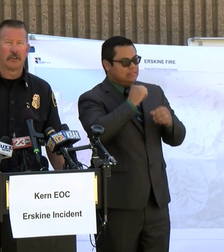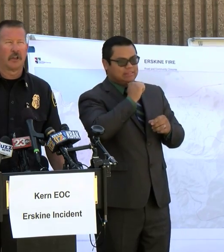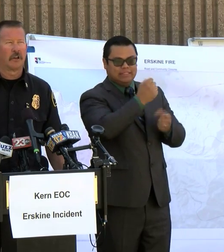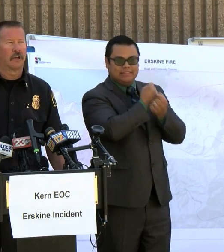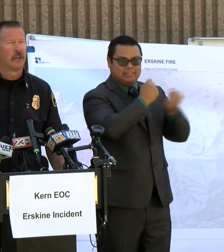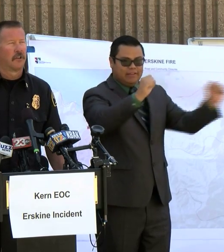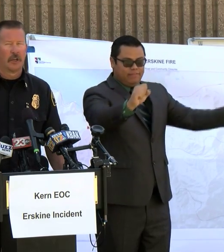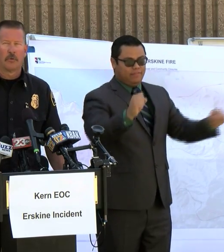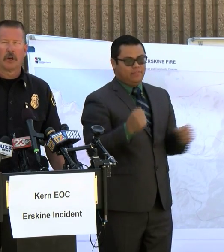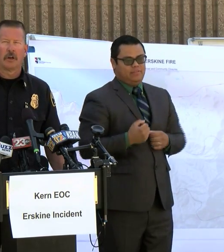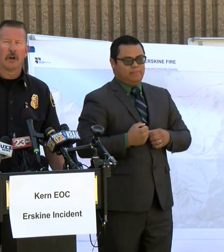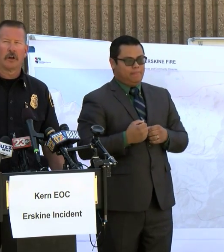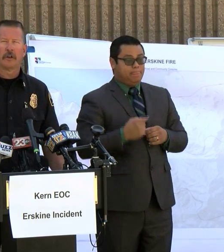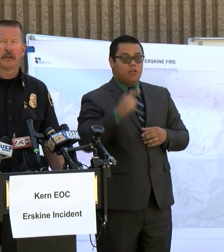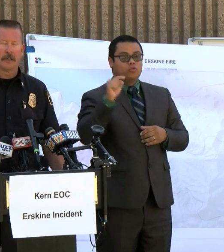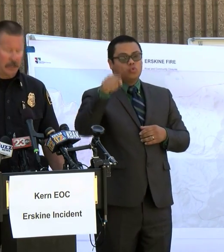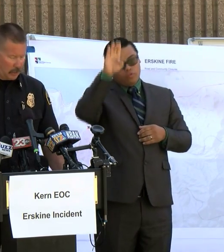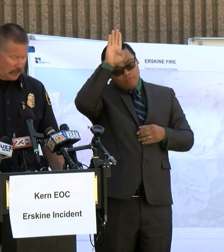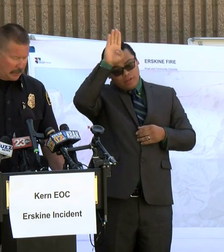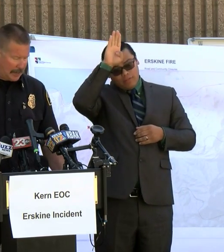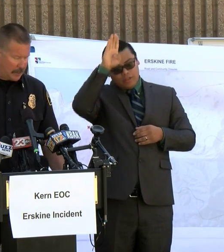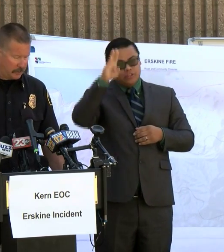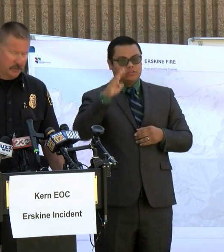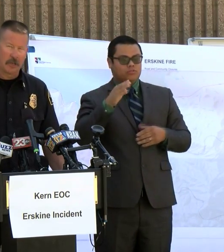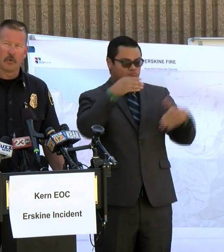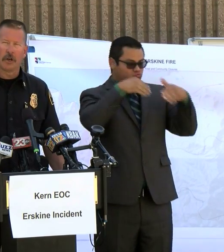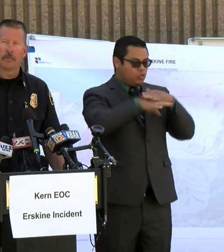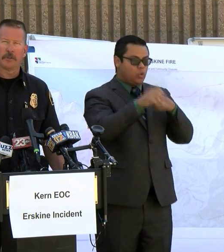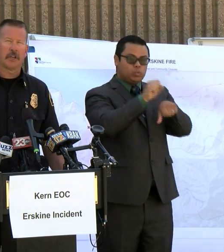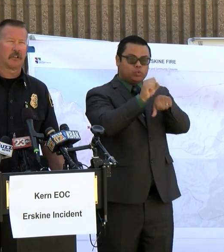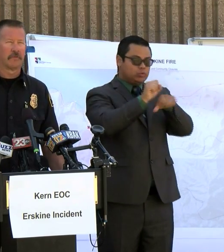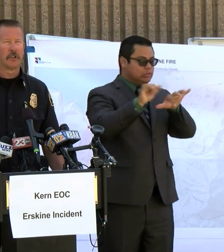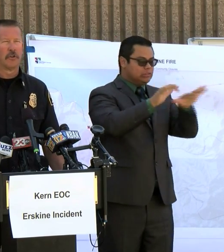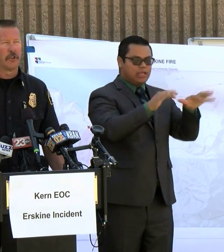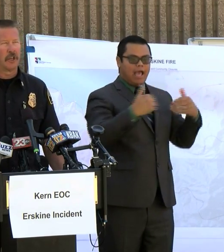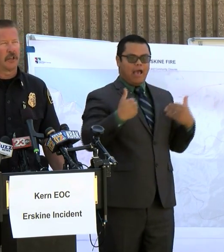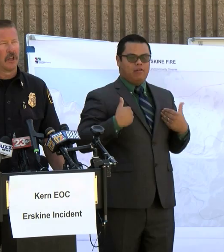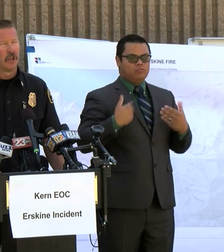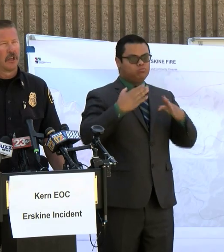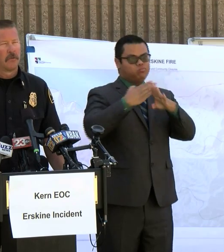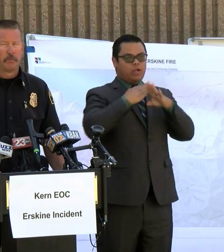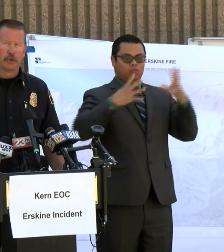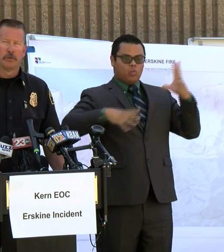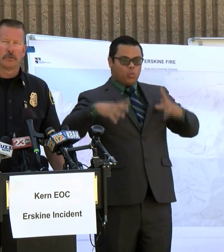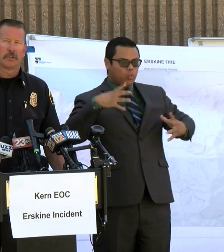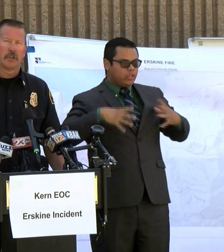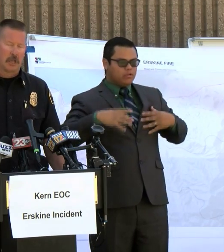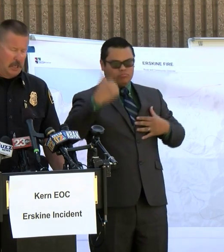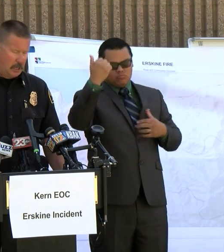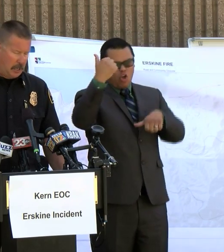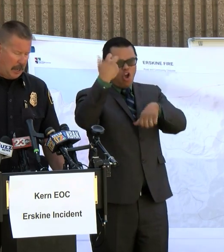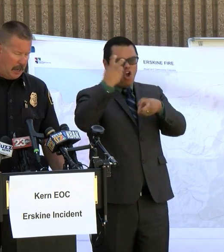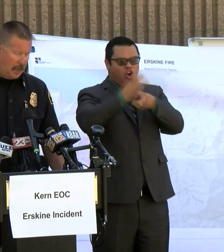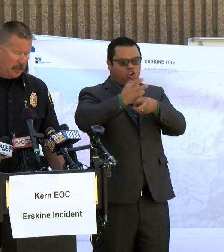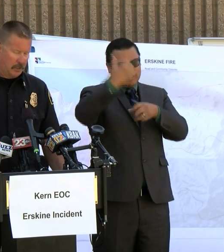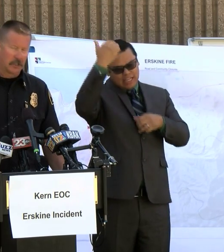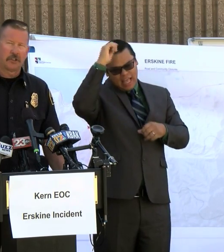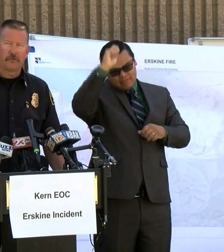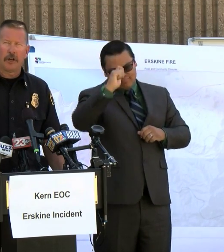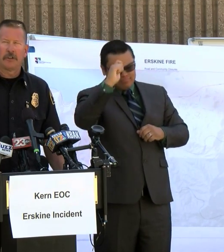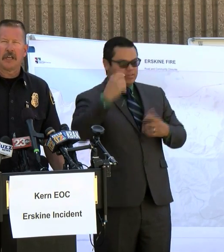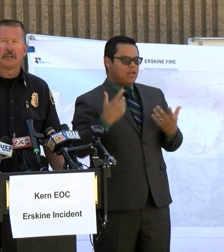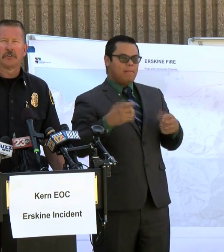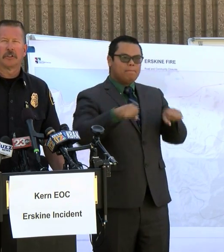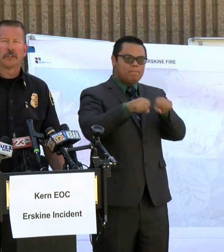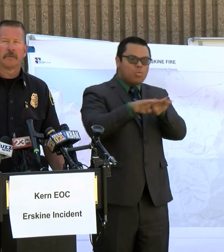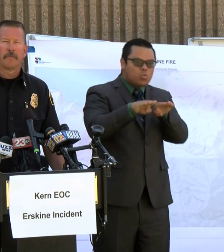work in there, they wear hard hats, they wear protective clothing, boots, and it's just